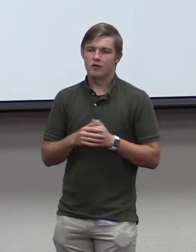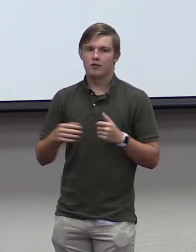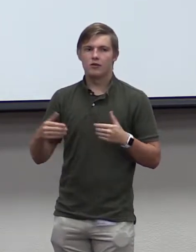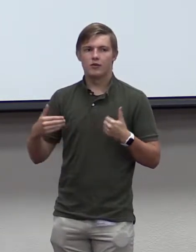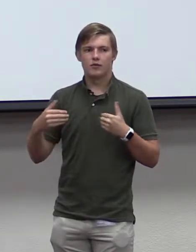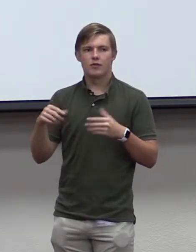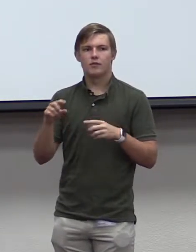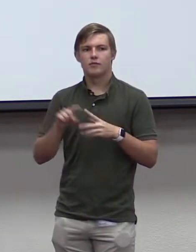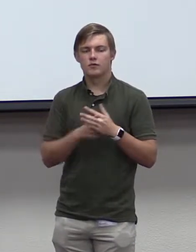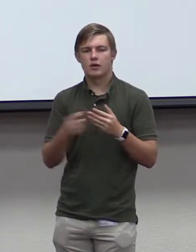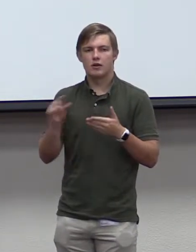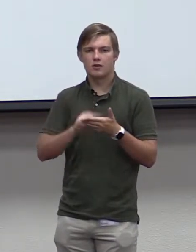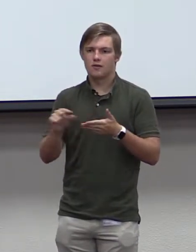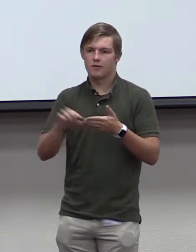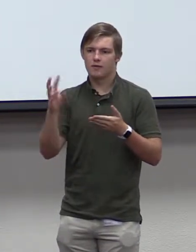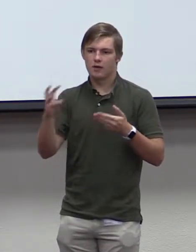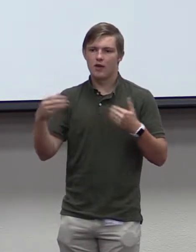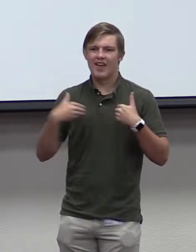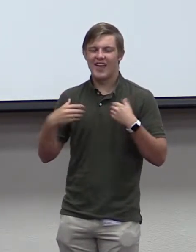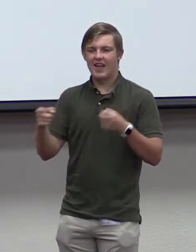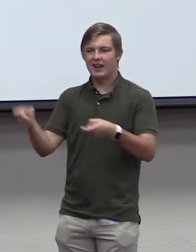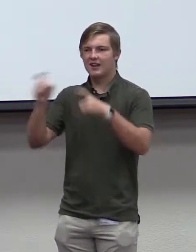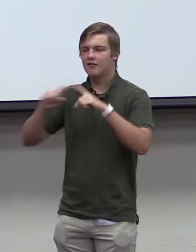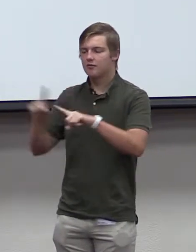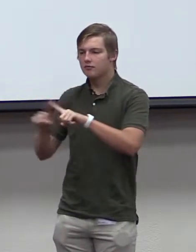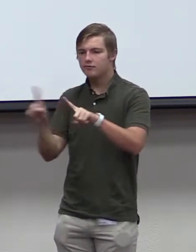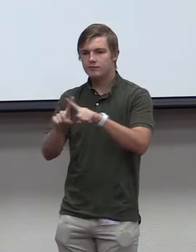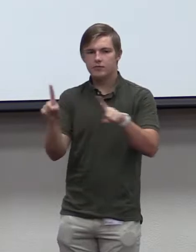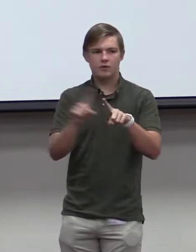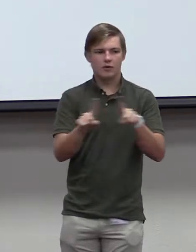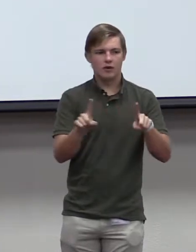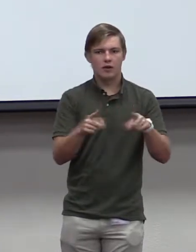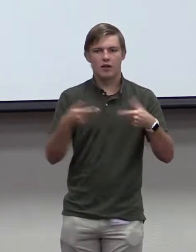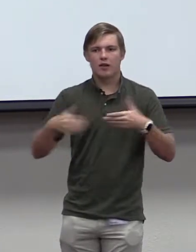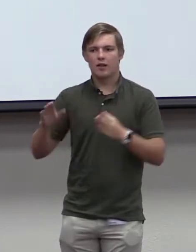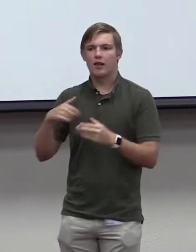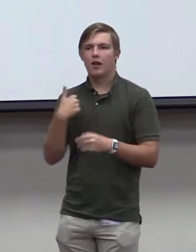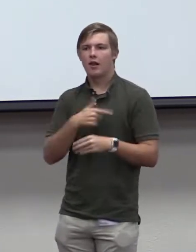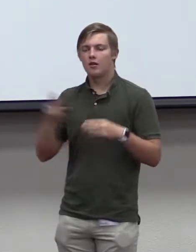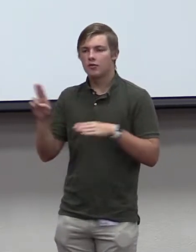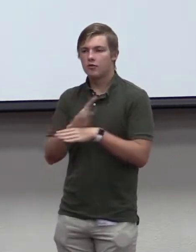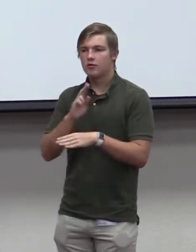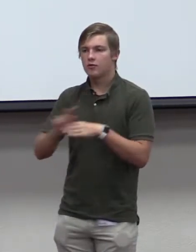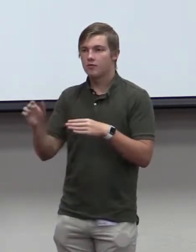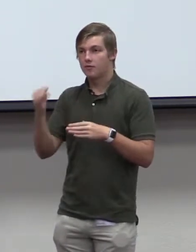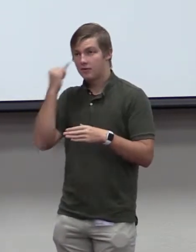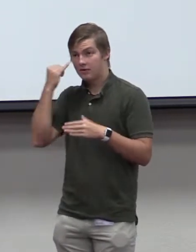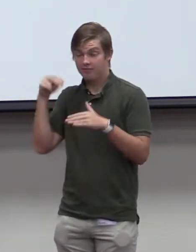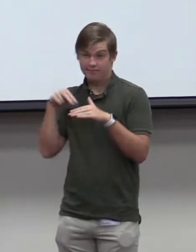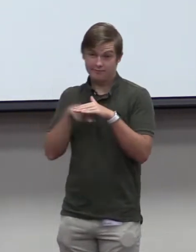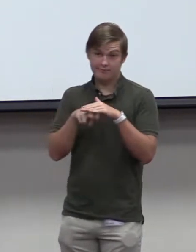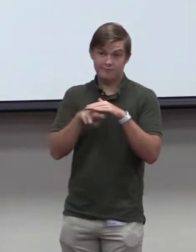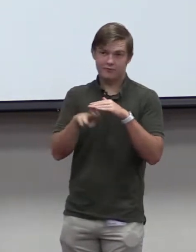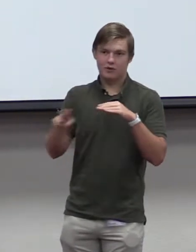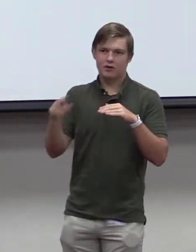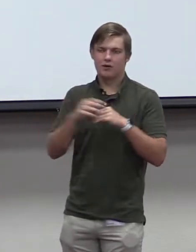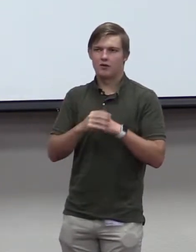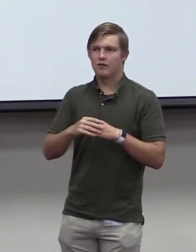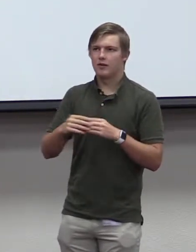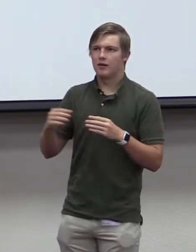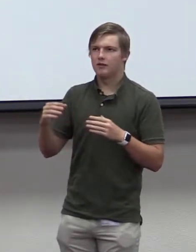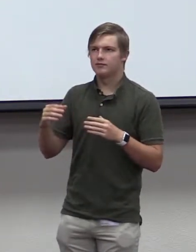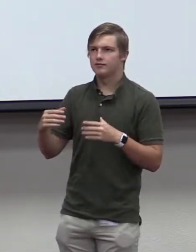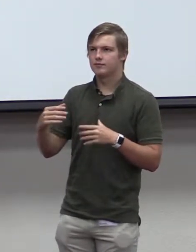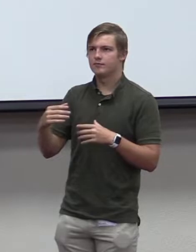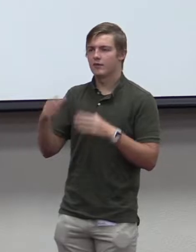gifts that differ according to the grace given to us, let us use them. If prophecy, interpretation to our faith. If service,